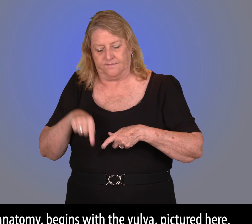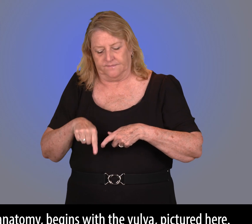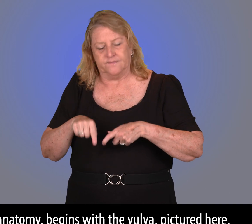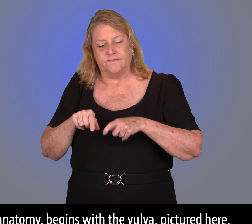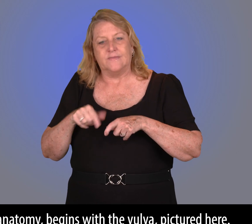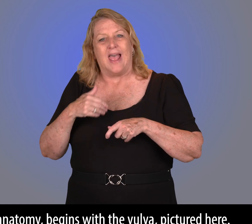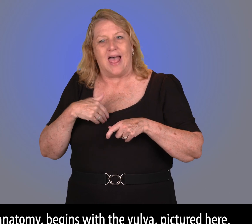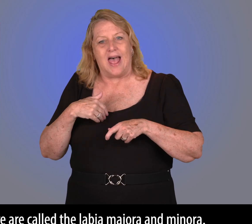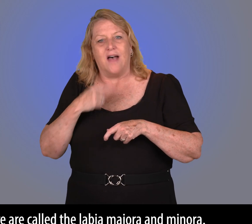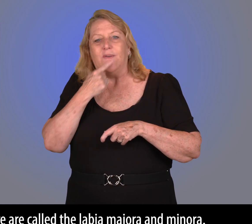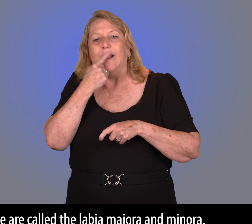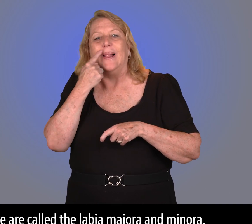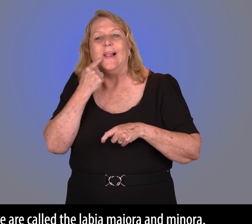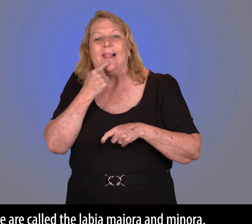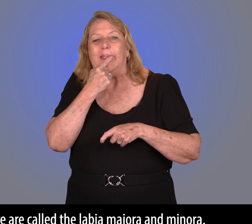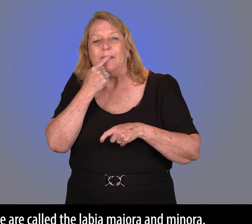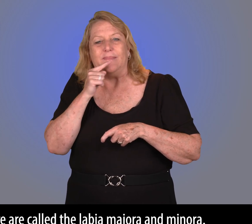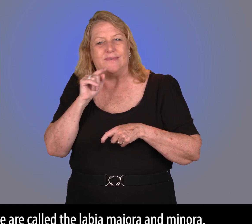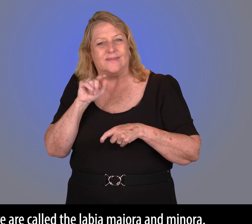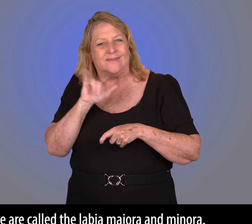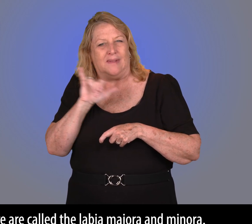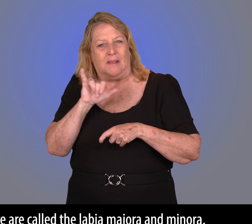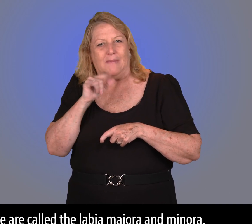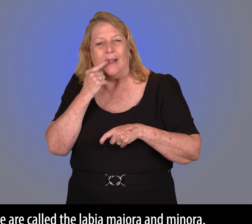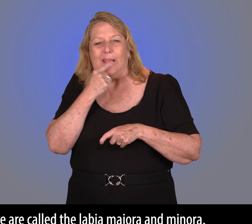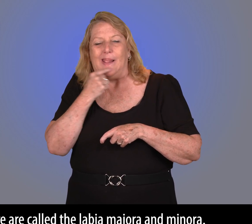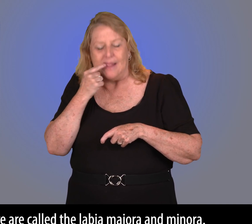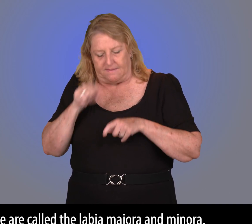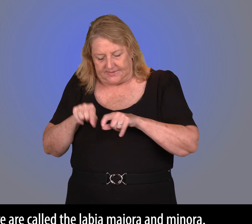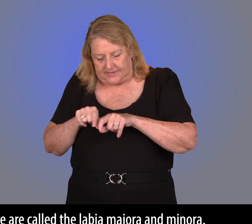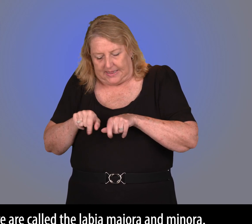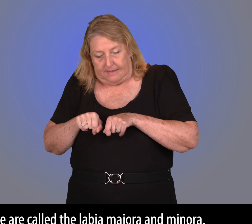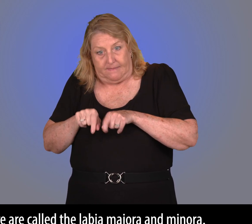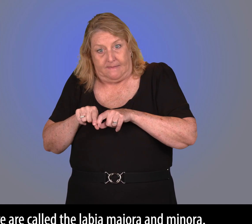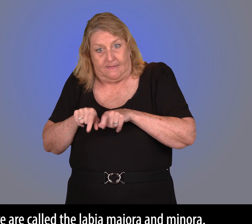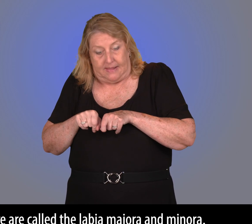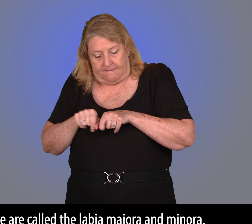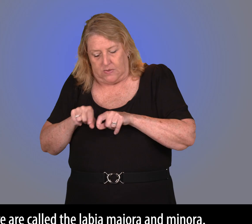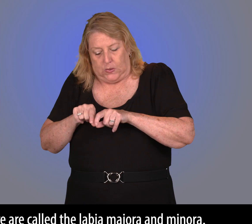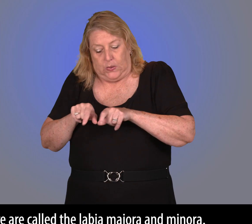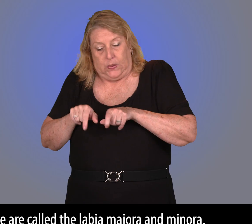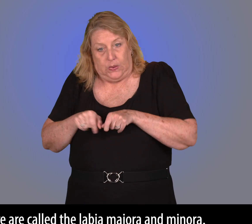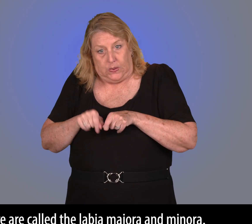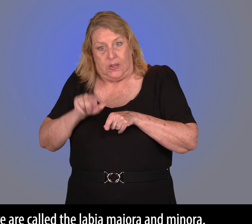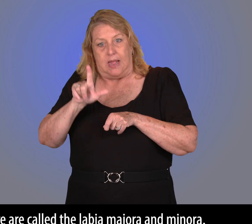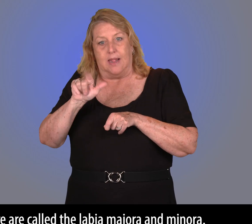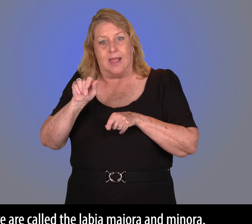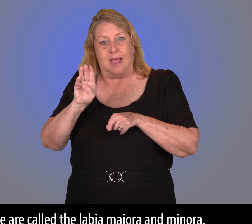The folds of skin here are called the labia majora and minora.